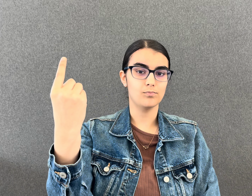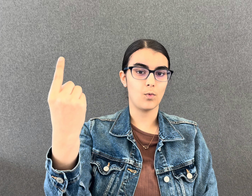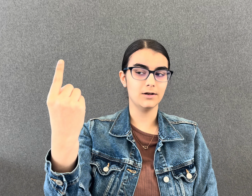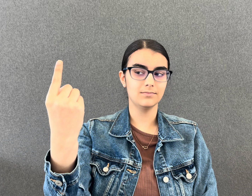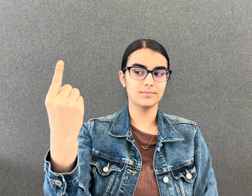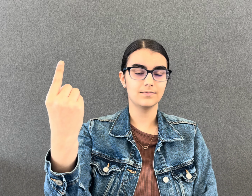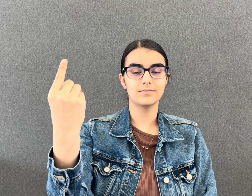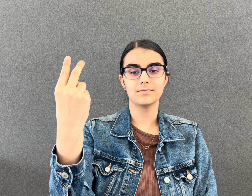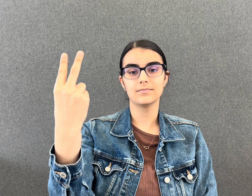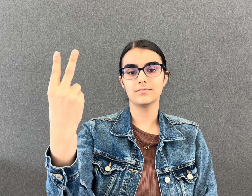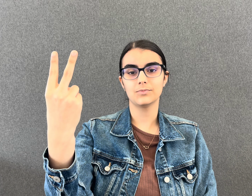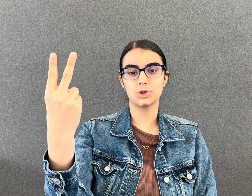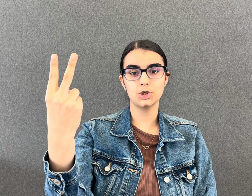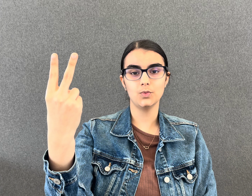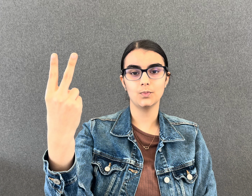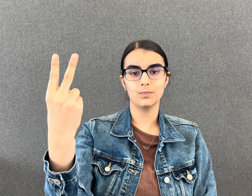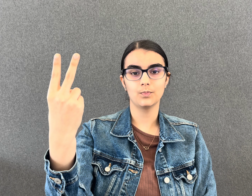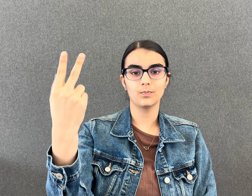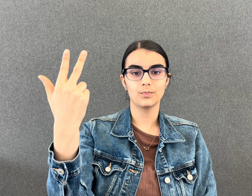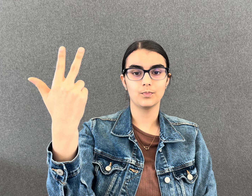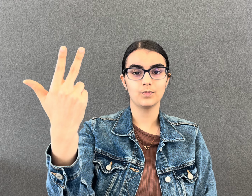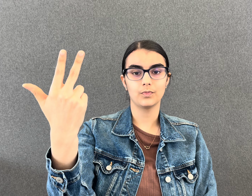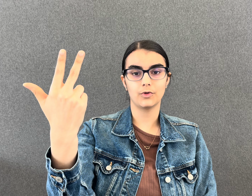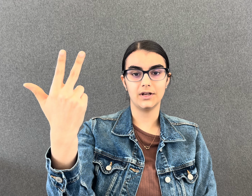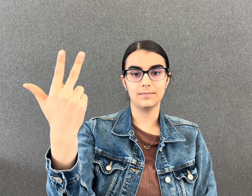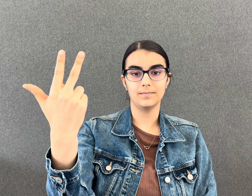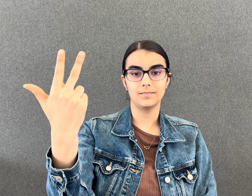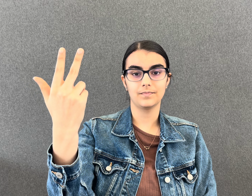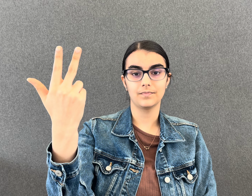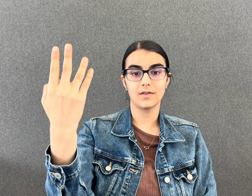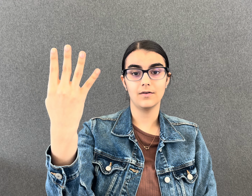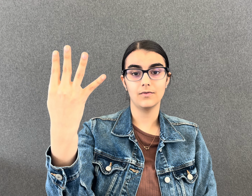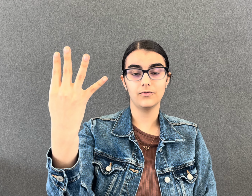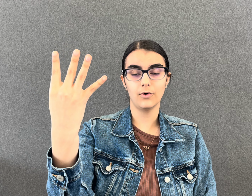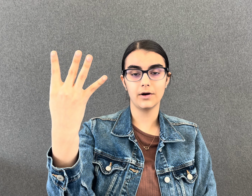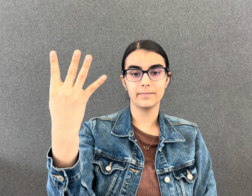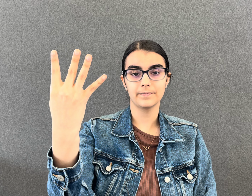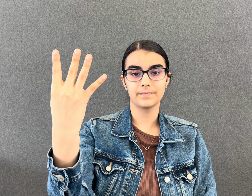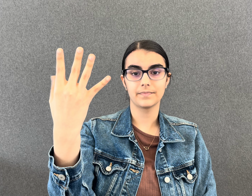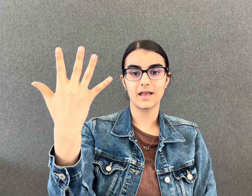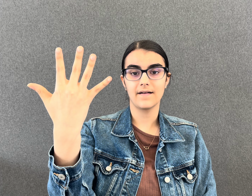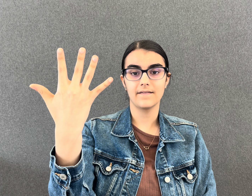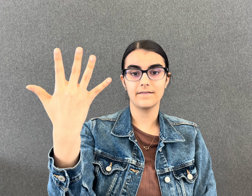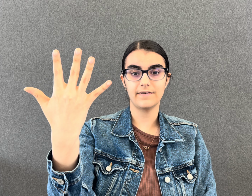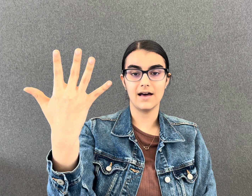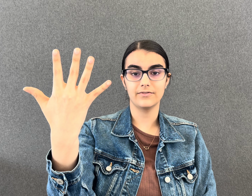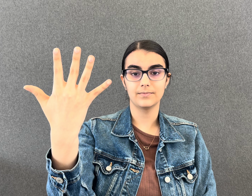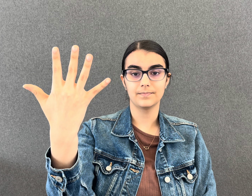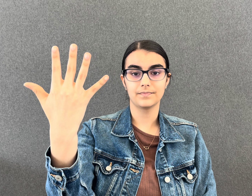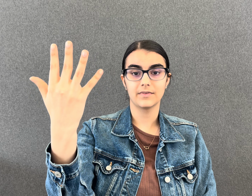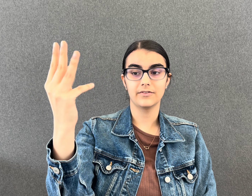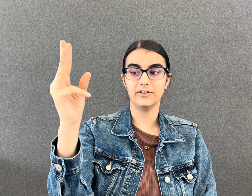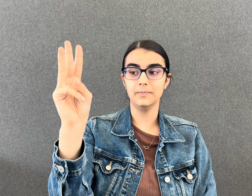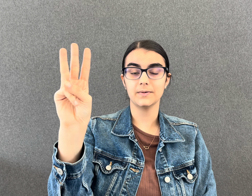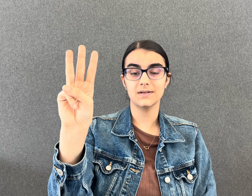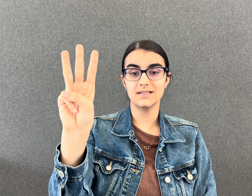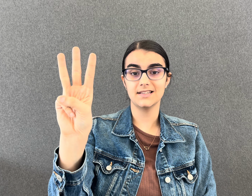1, 2, 3, 4, 5. Flip,